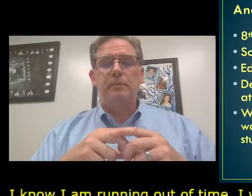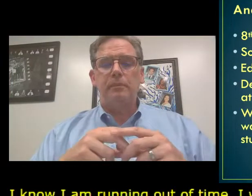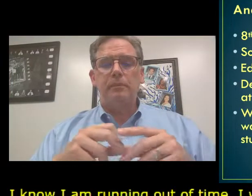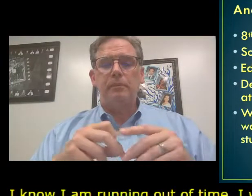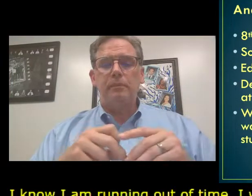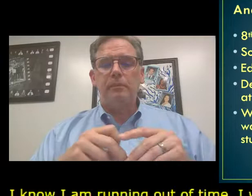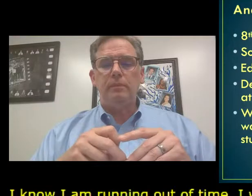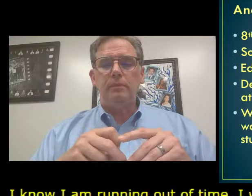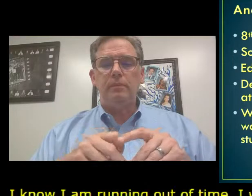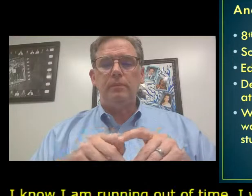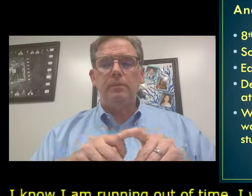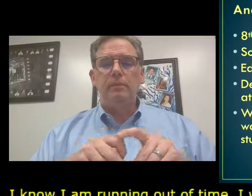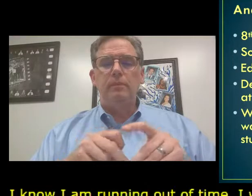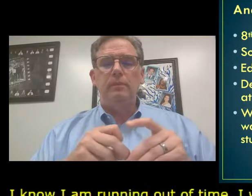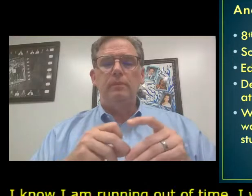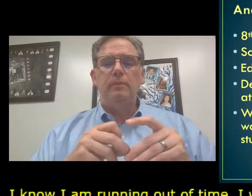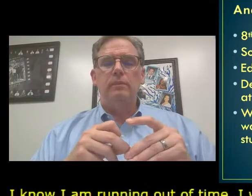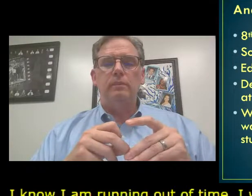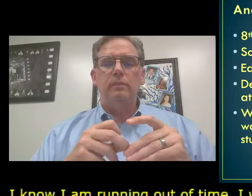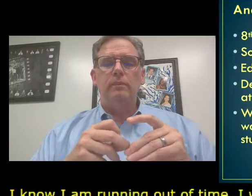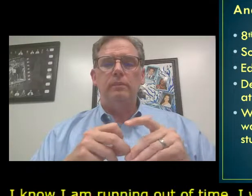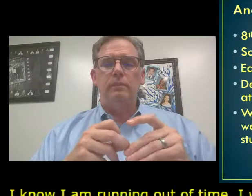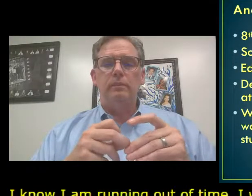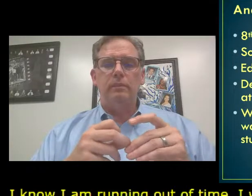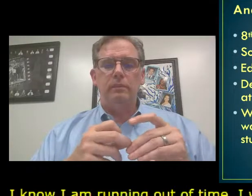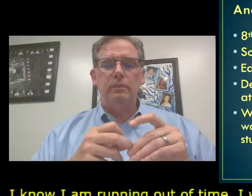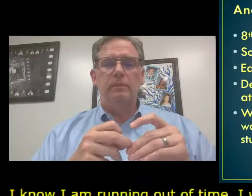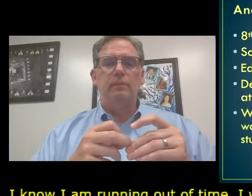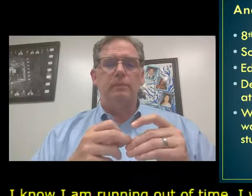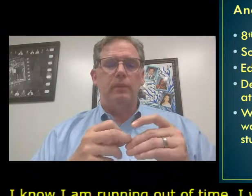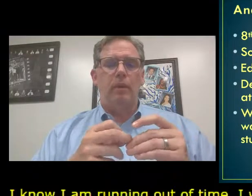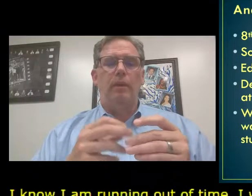behavioral problems that had actually involved the police.